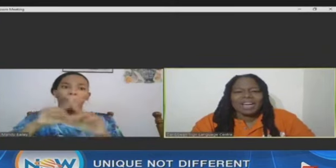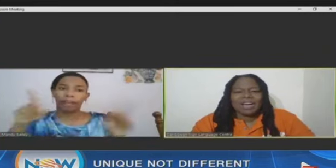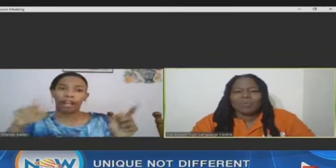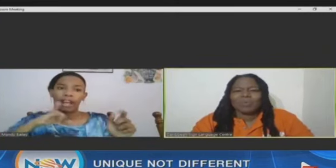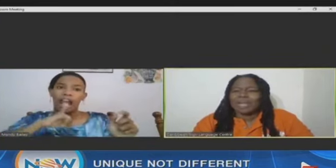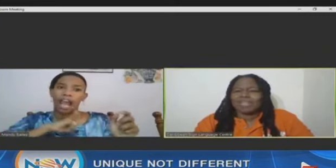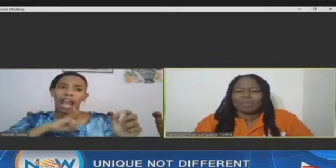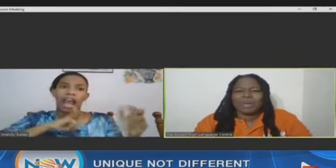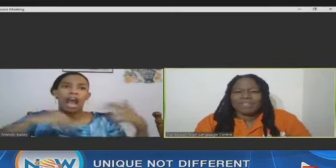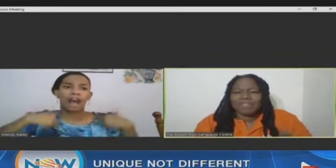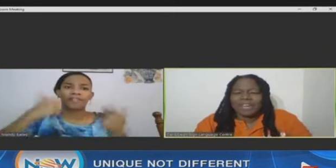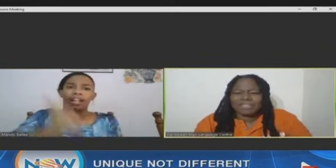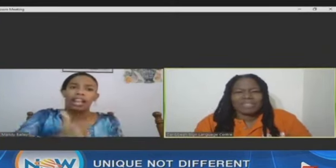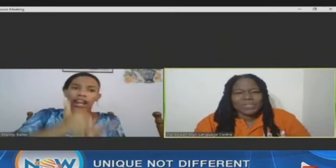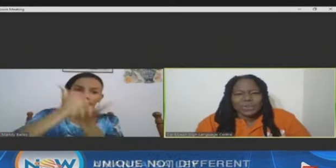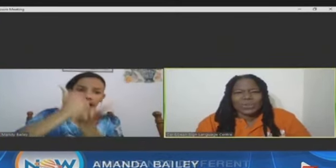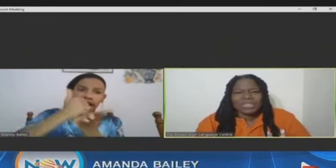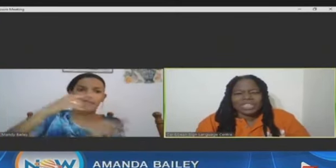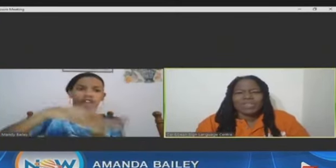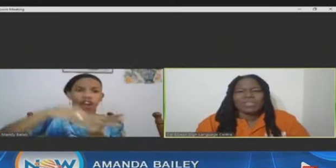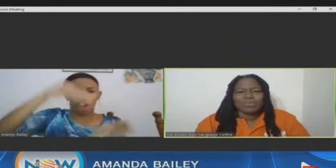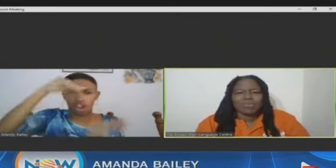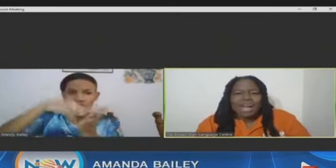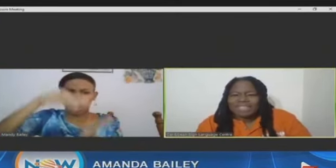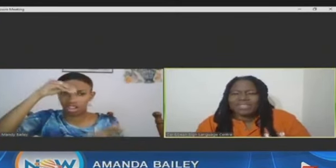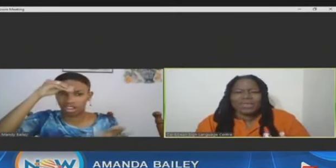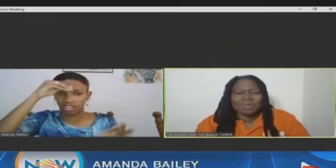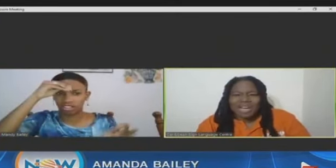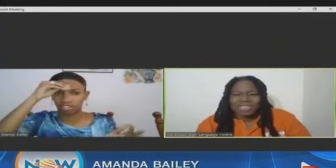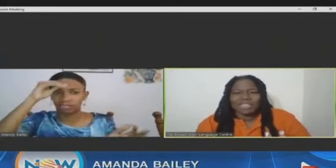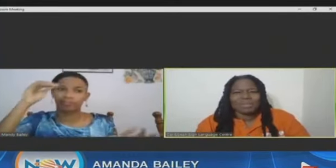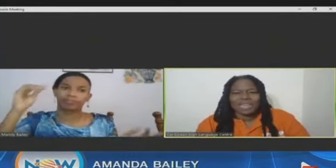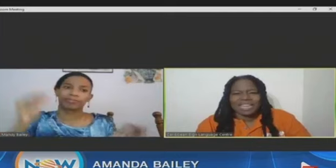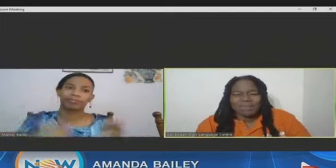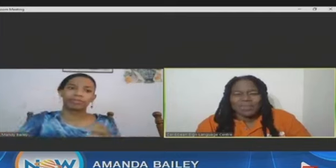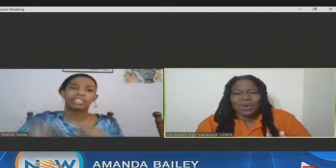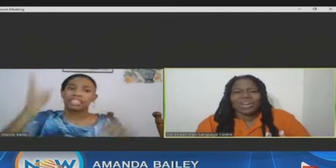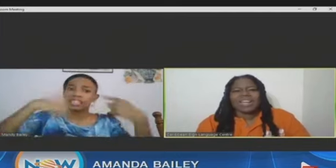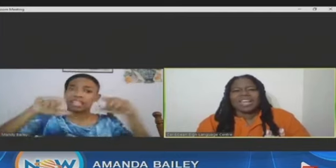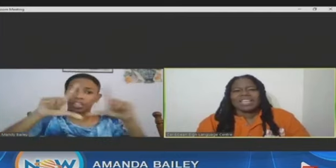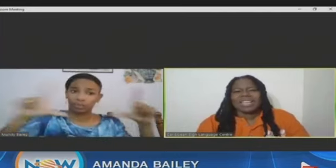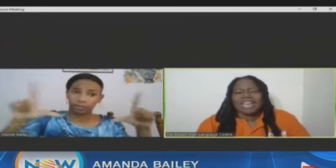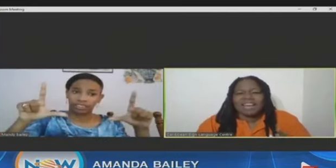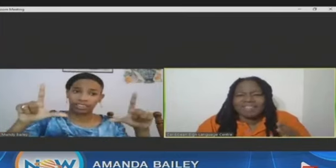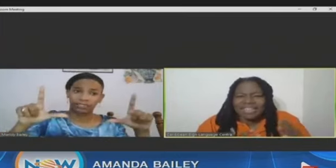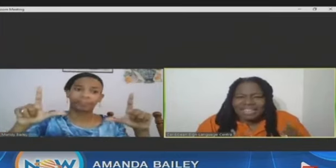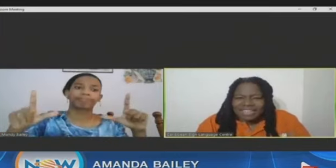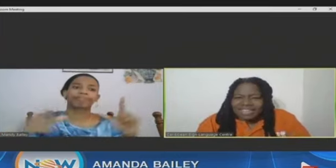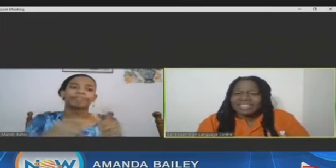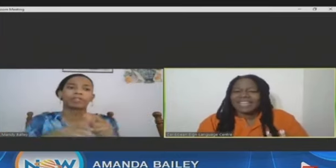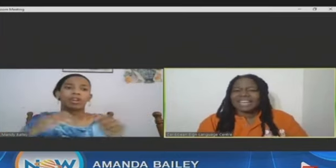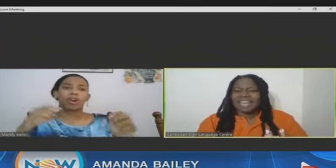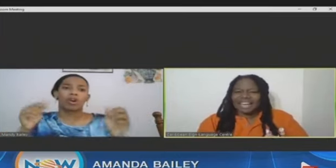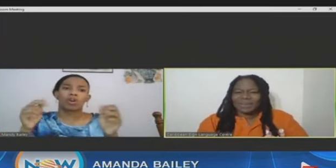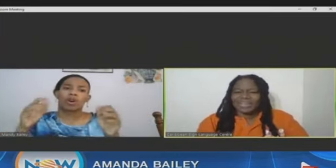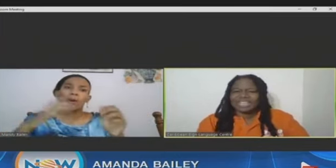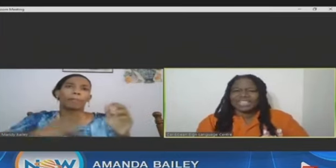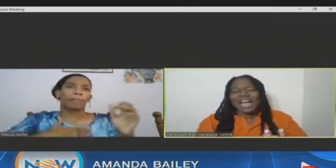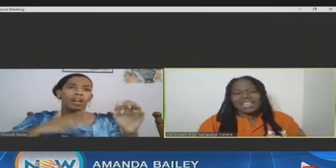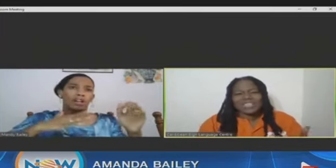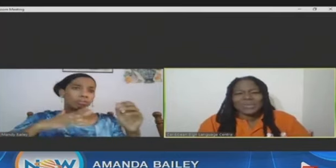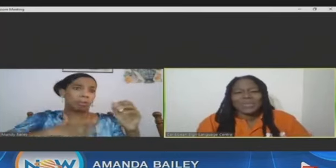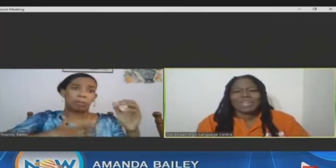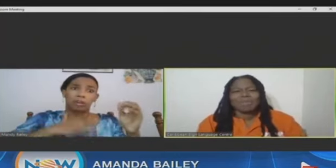Right now, my friends at school, they don't write so much to me anymore. They have learned sign